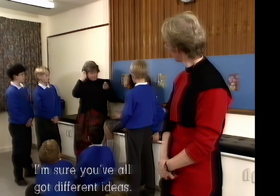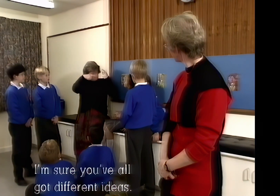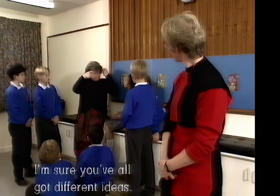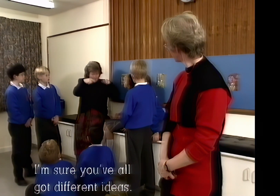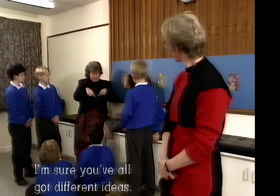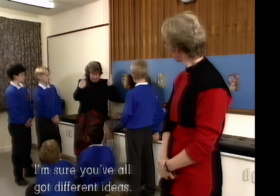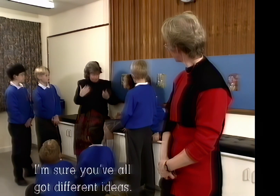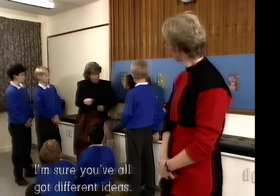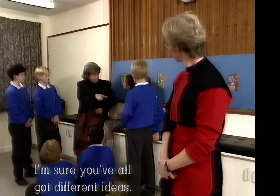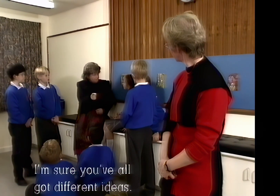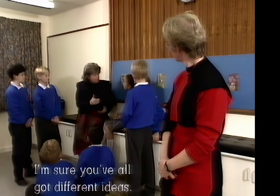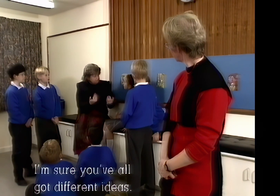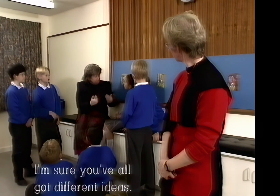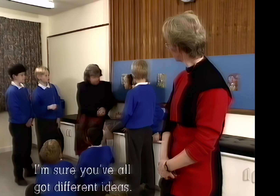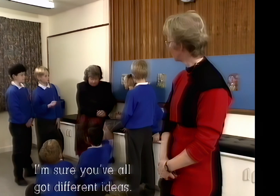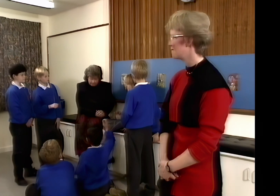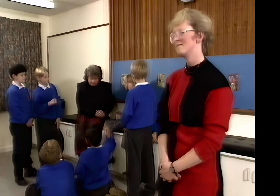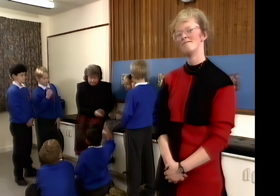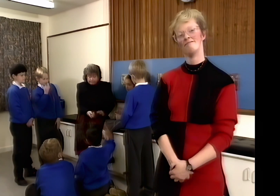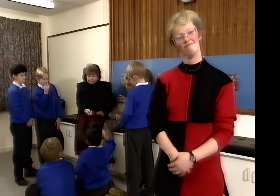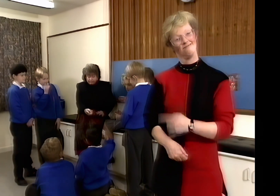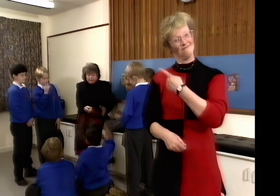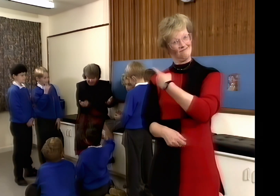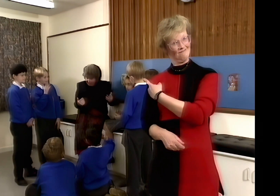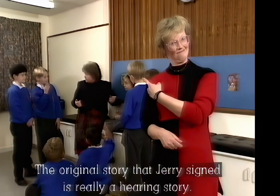Now, I'm sure you've all got different ideas, so let's have them.